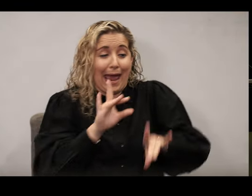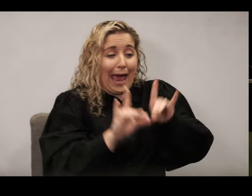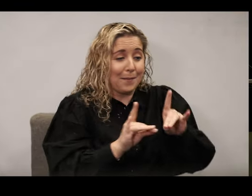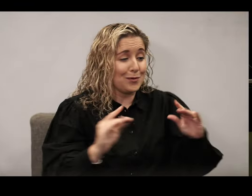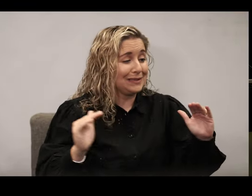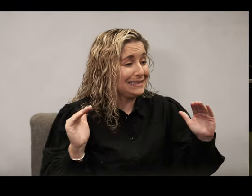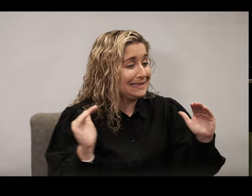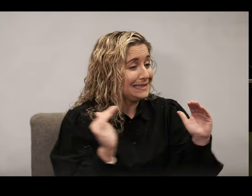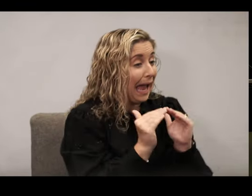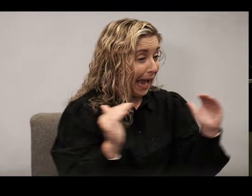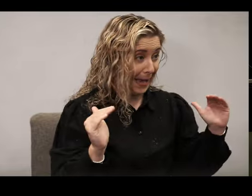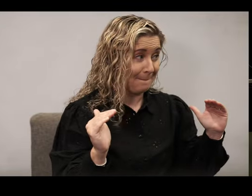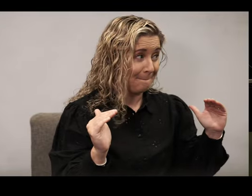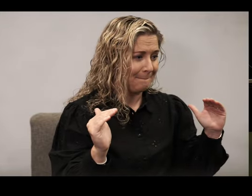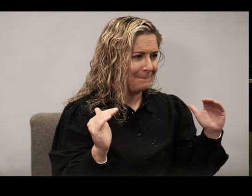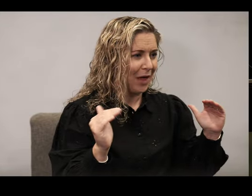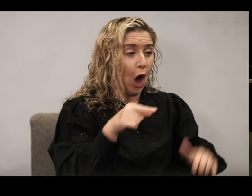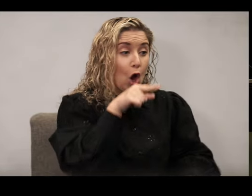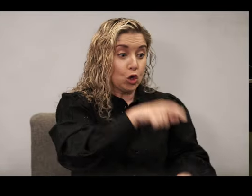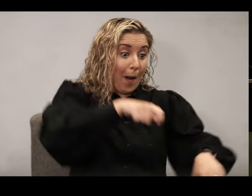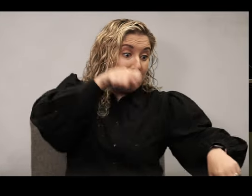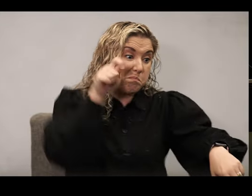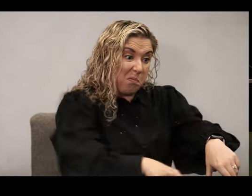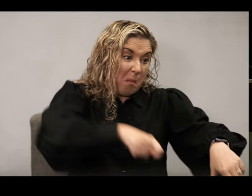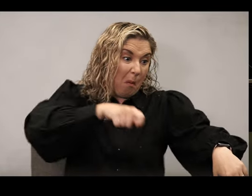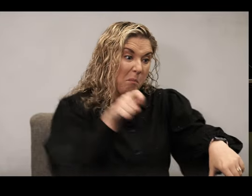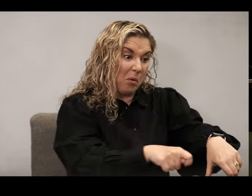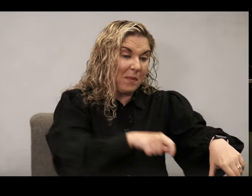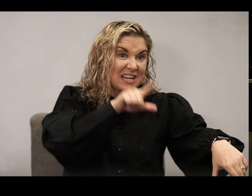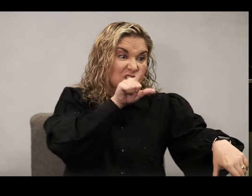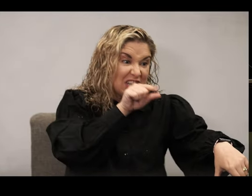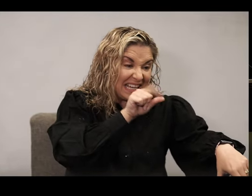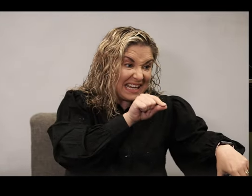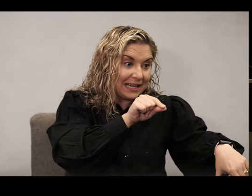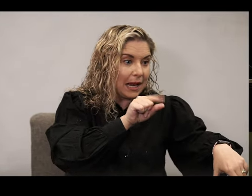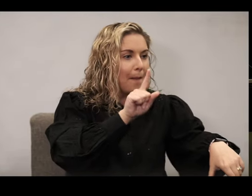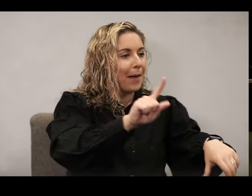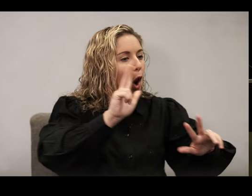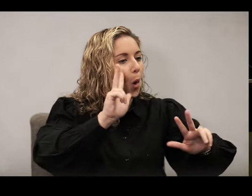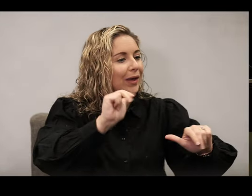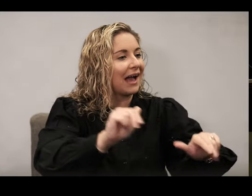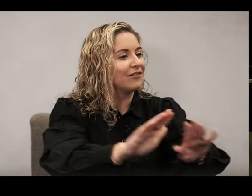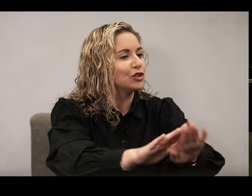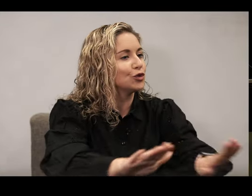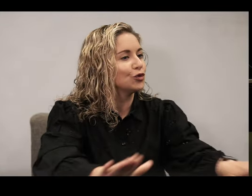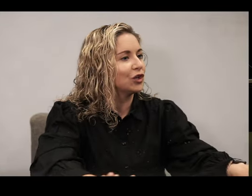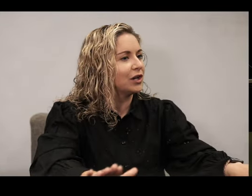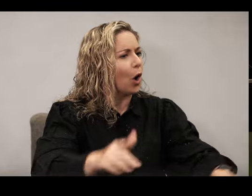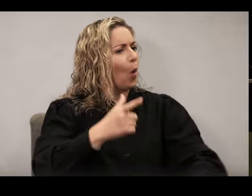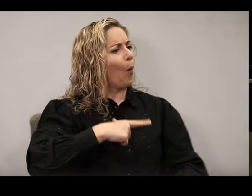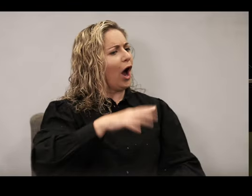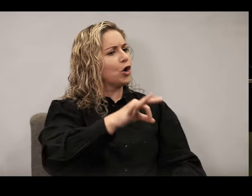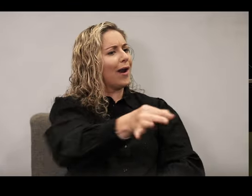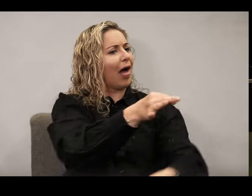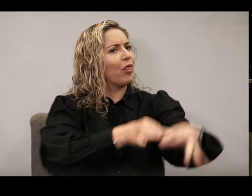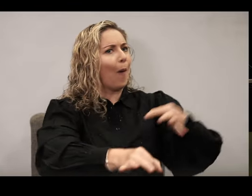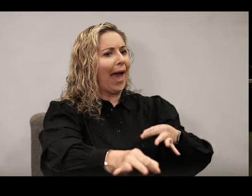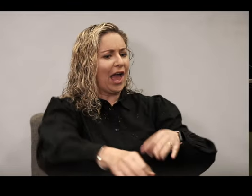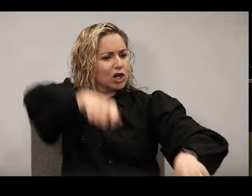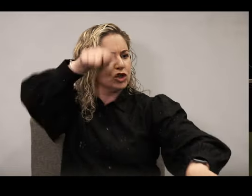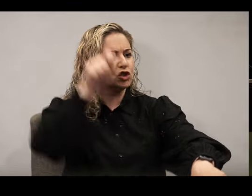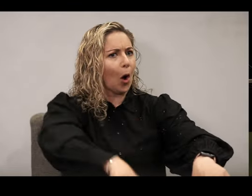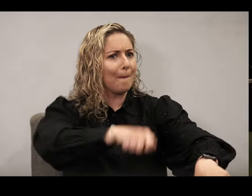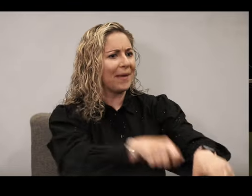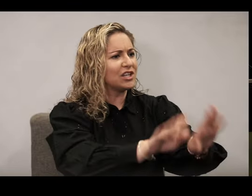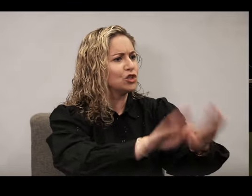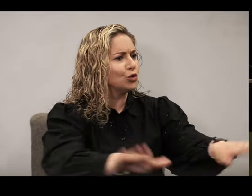human, why is it that you're chopping up the chicken and looking after your granddaughter? why aren't you chopping up your granddaughter and looking after the chicken? The